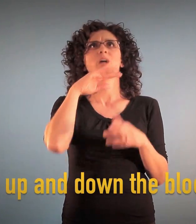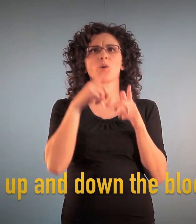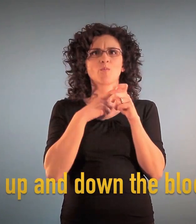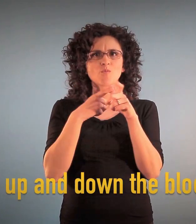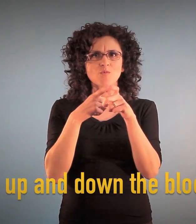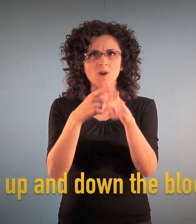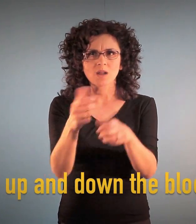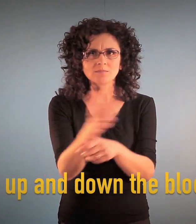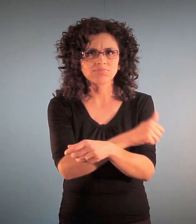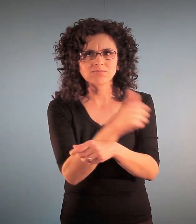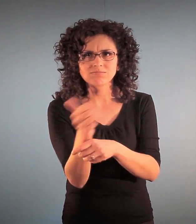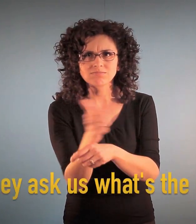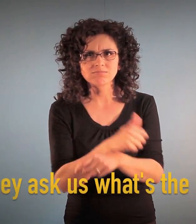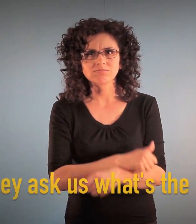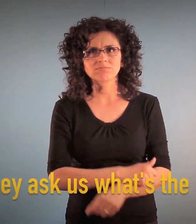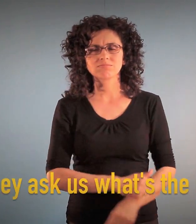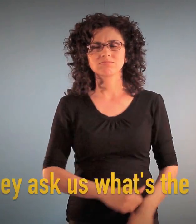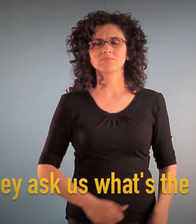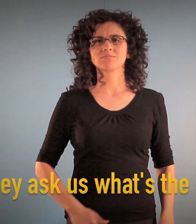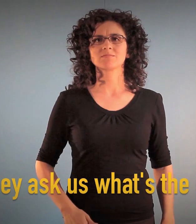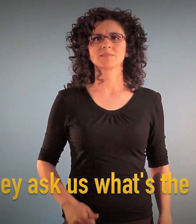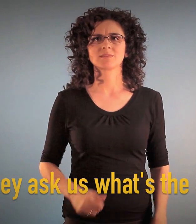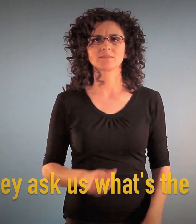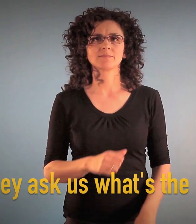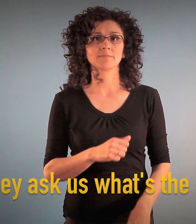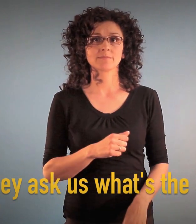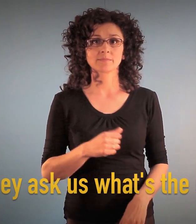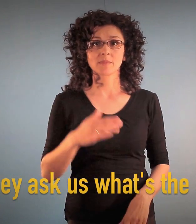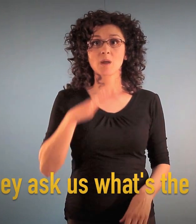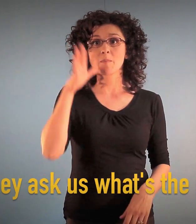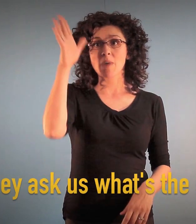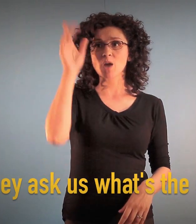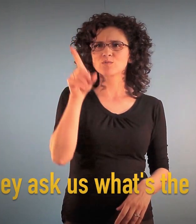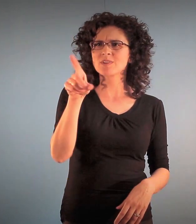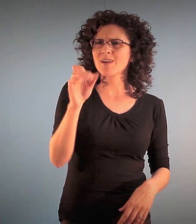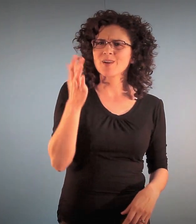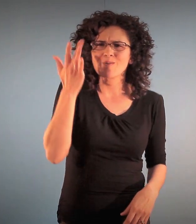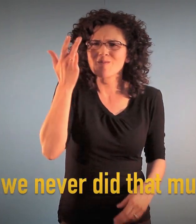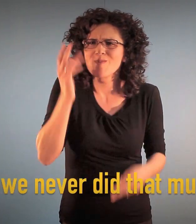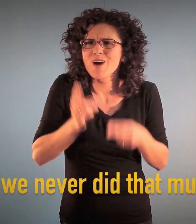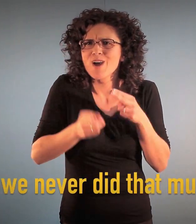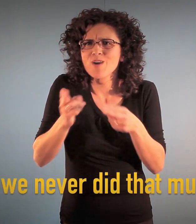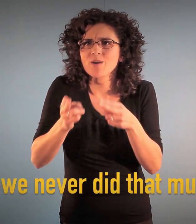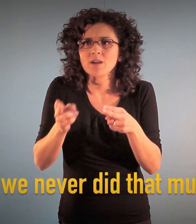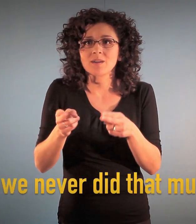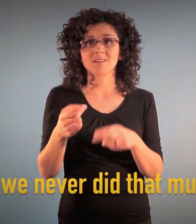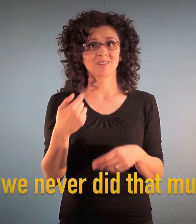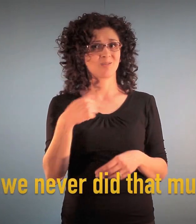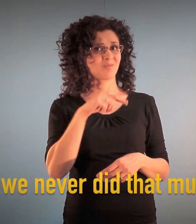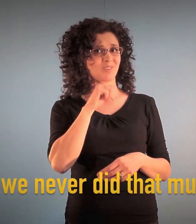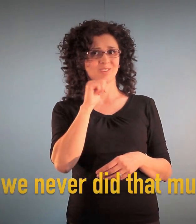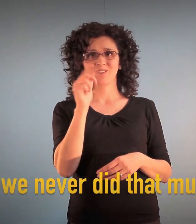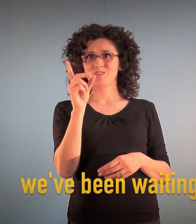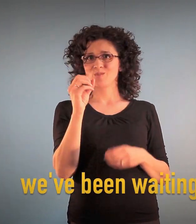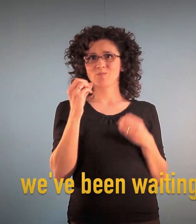block They ask us what's the rush We never did that much